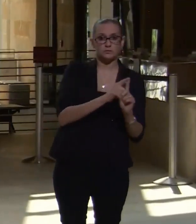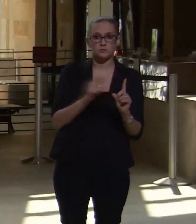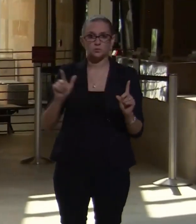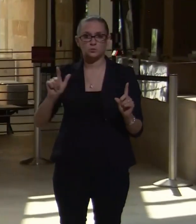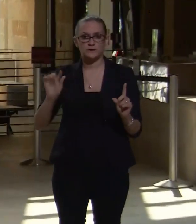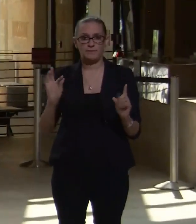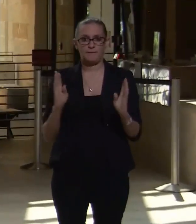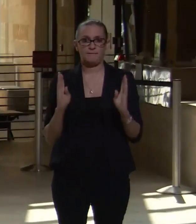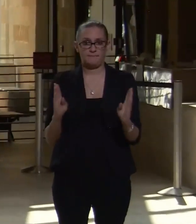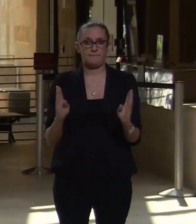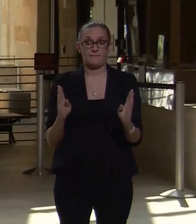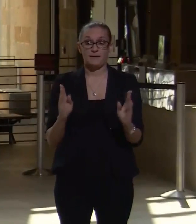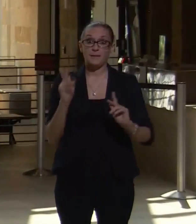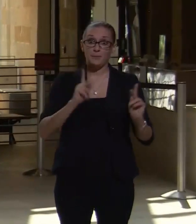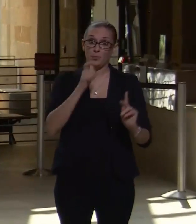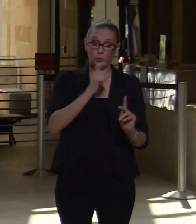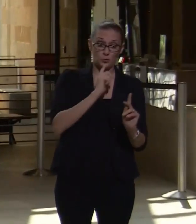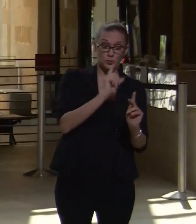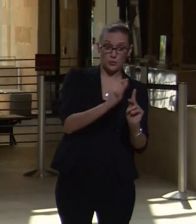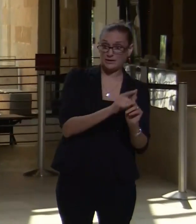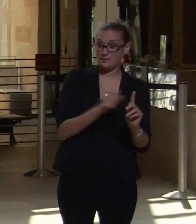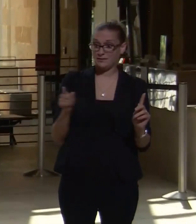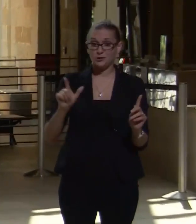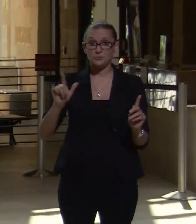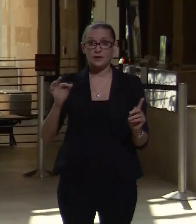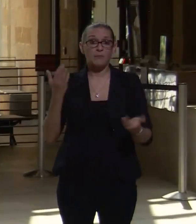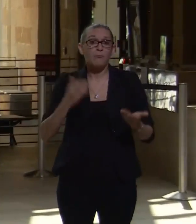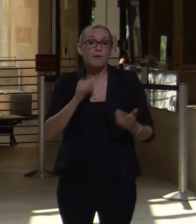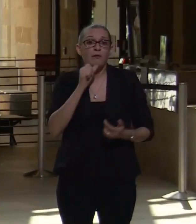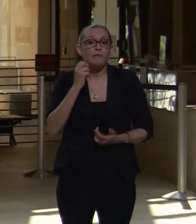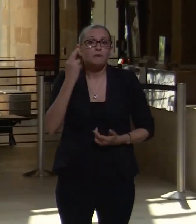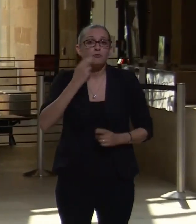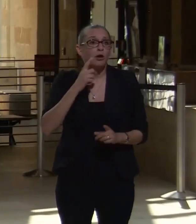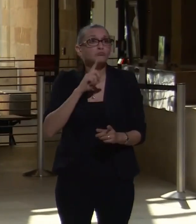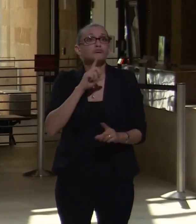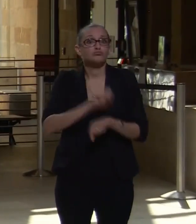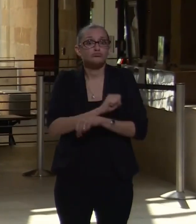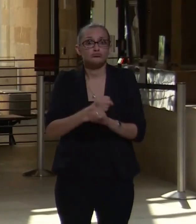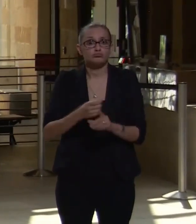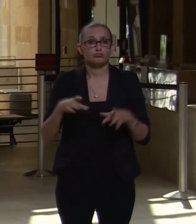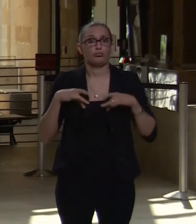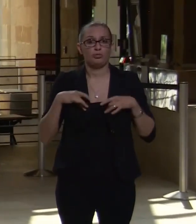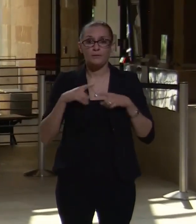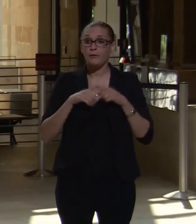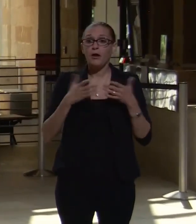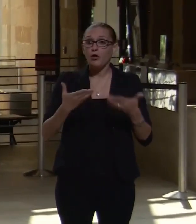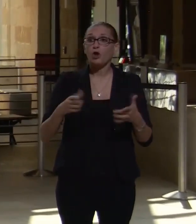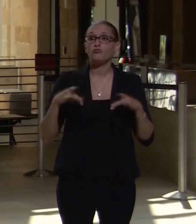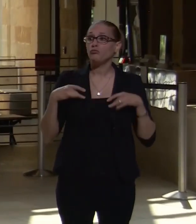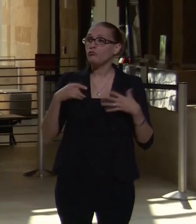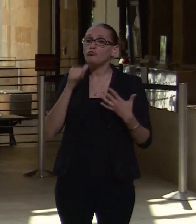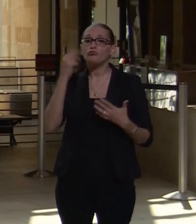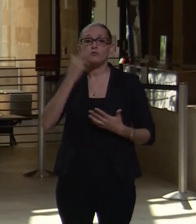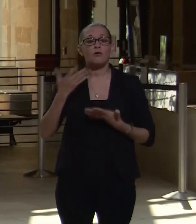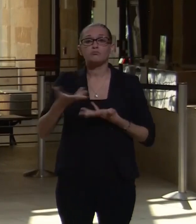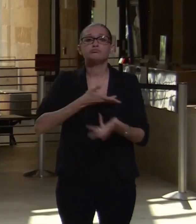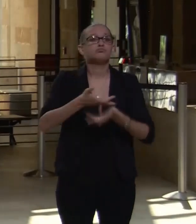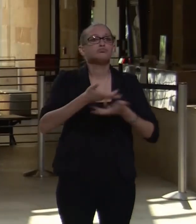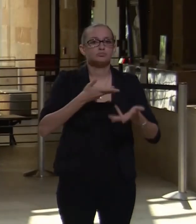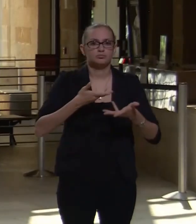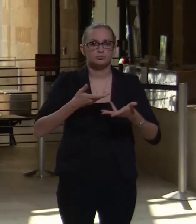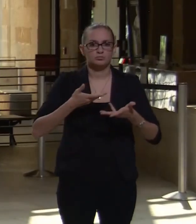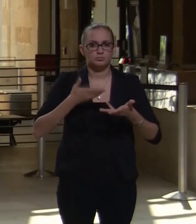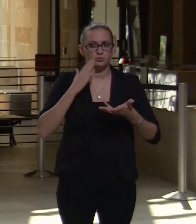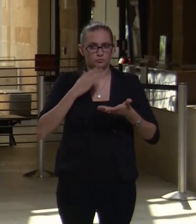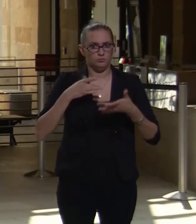29. And people that are 20 to 29 might not even know that they have it. But when they interact with other people, and they do, they pass